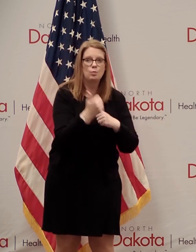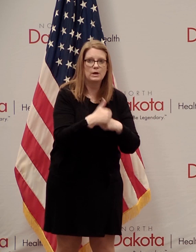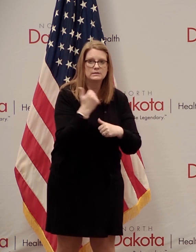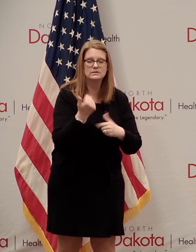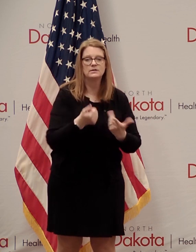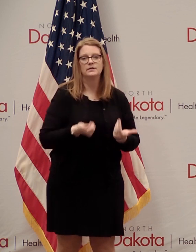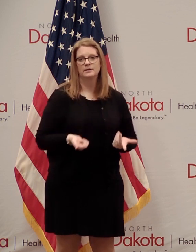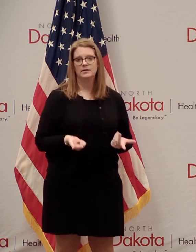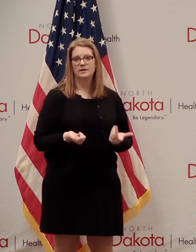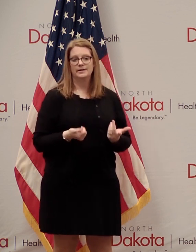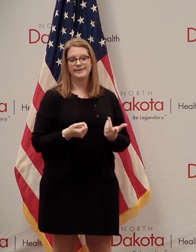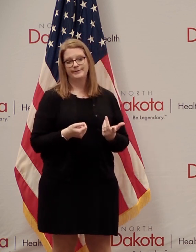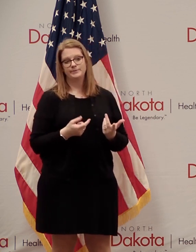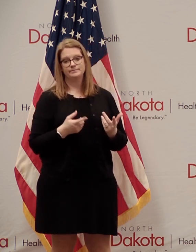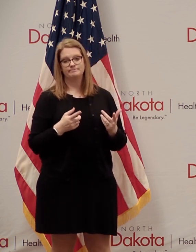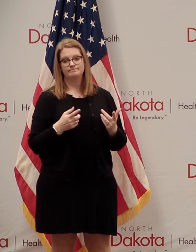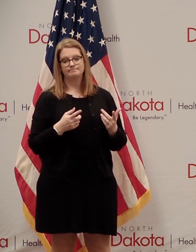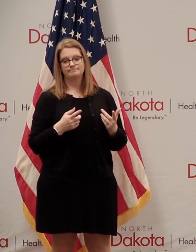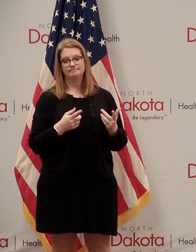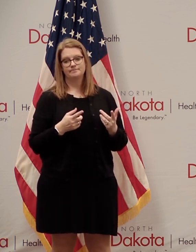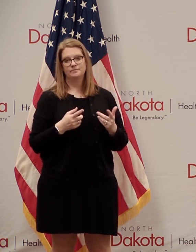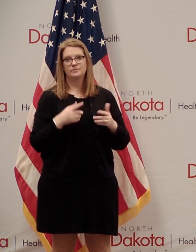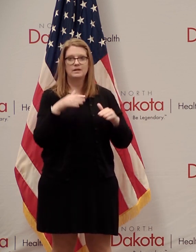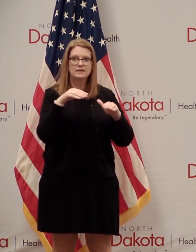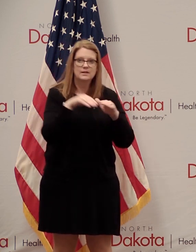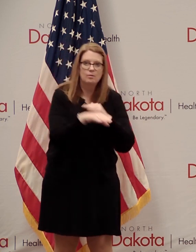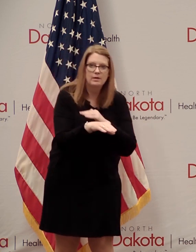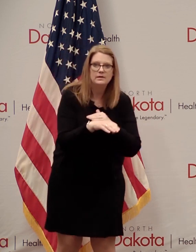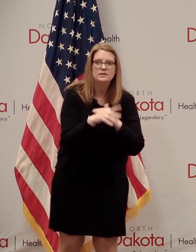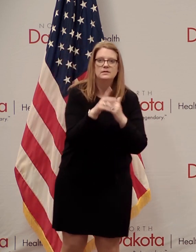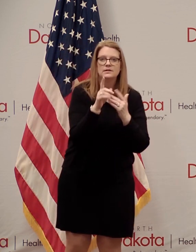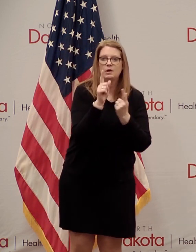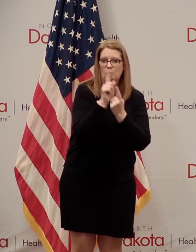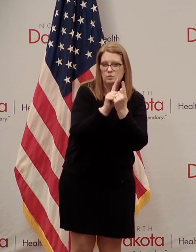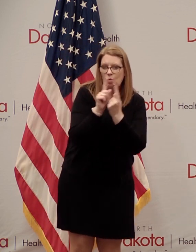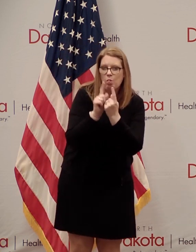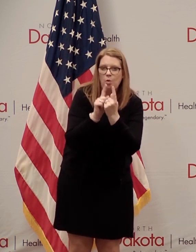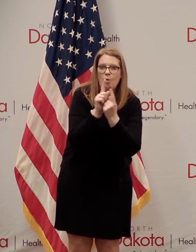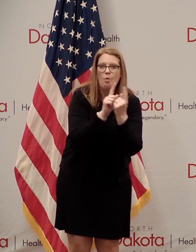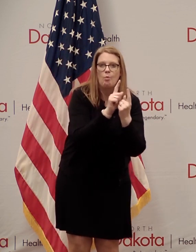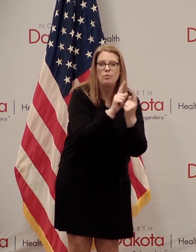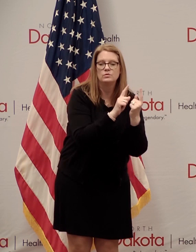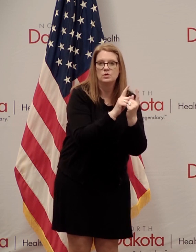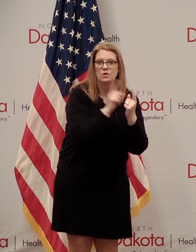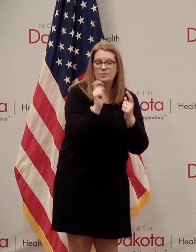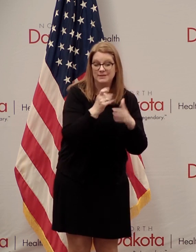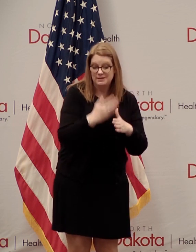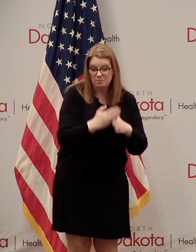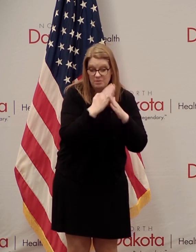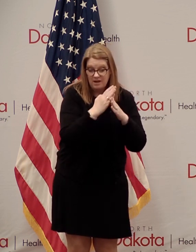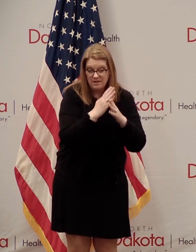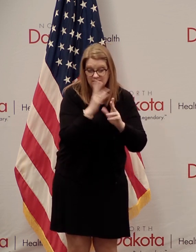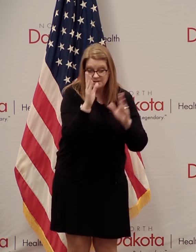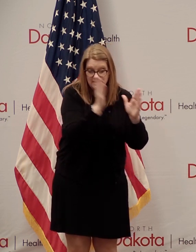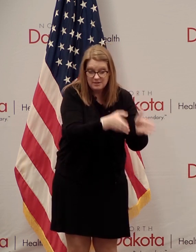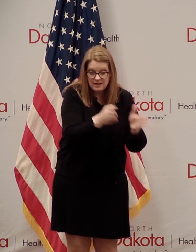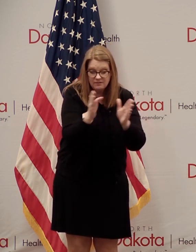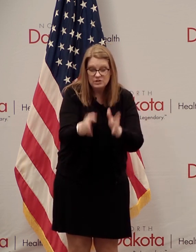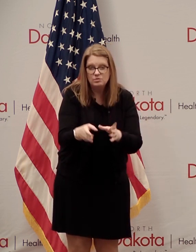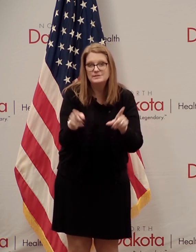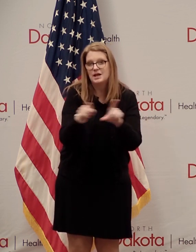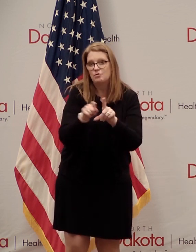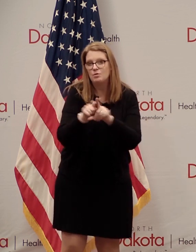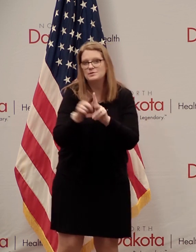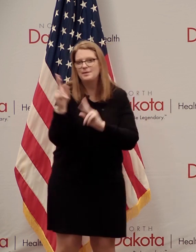go into an environment where it's close contact, close quarters, and we need to do everything not only to protect the individuals but the caregivers. To